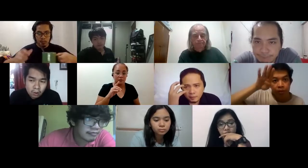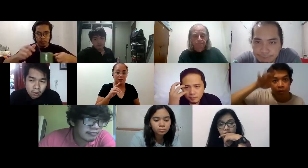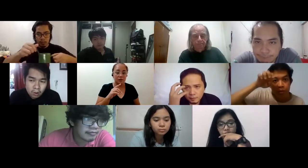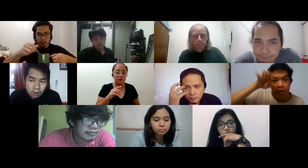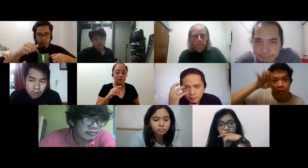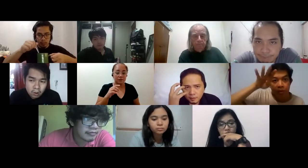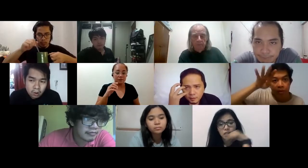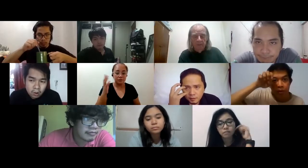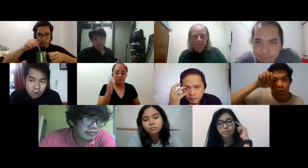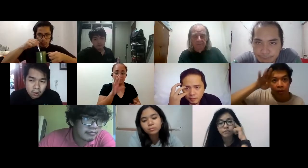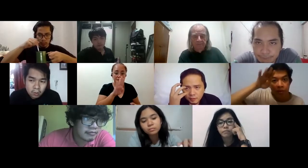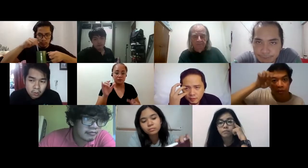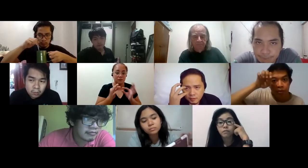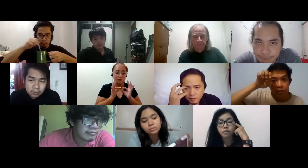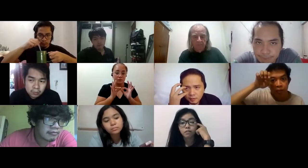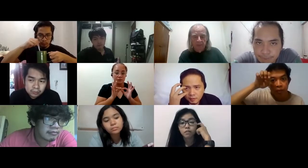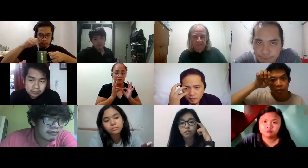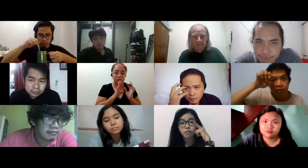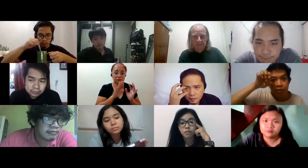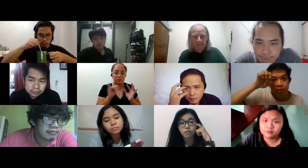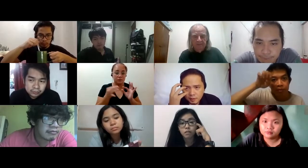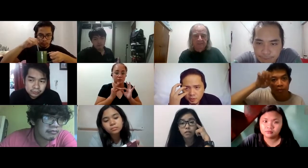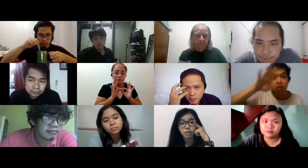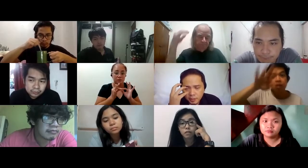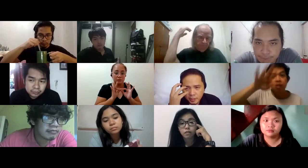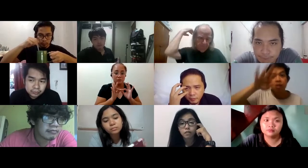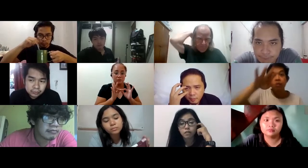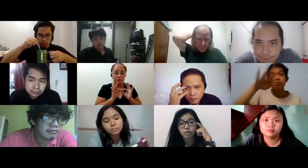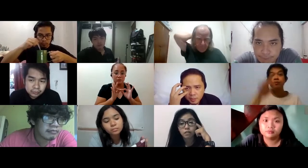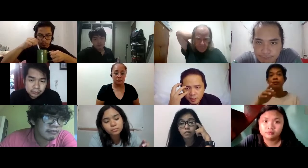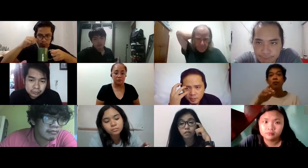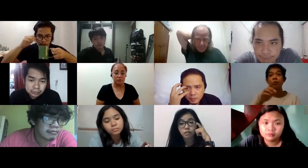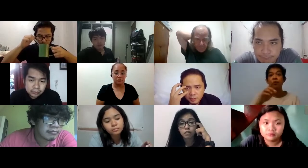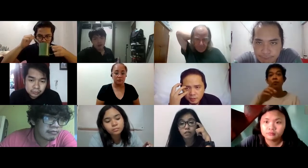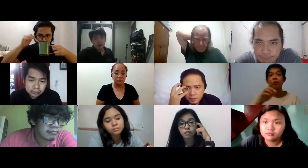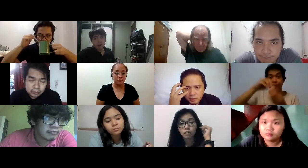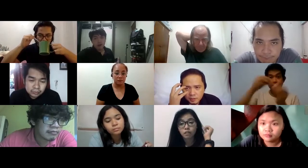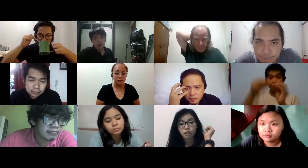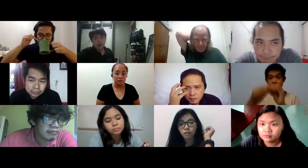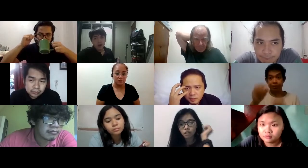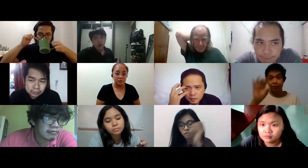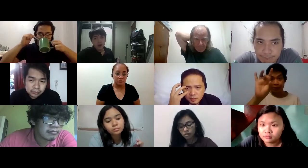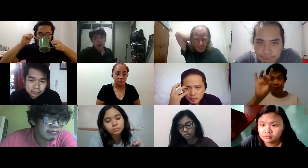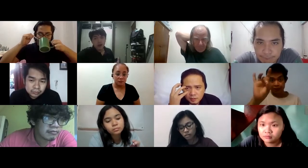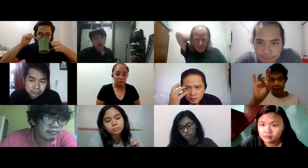Ray Mm-hmm. is trying to get Ember's attention.